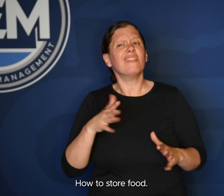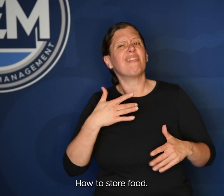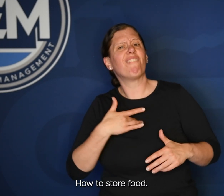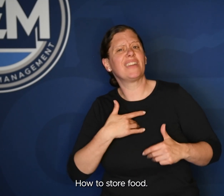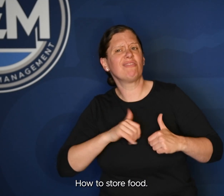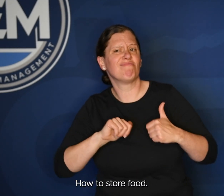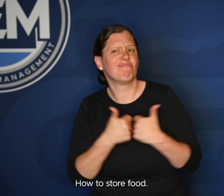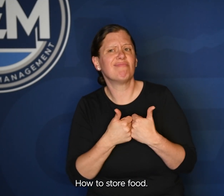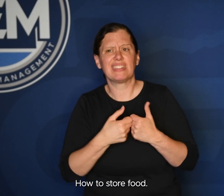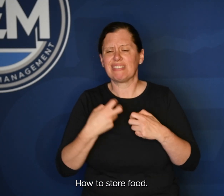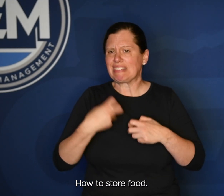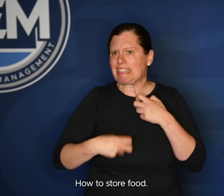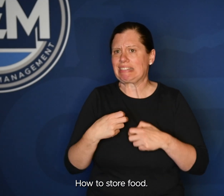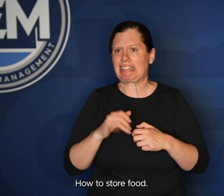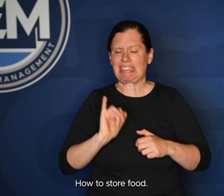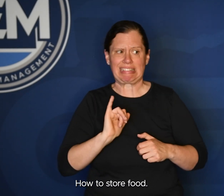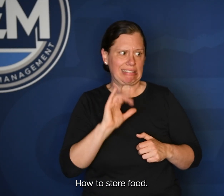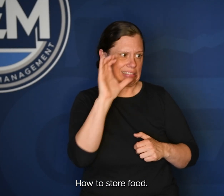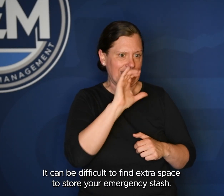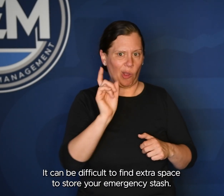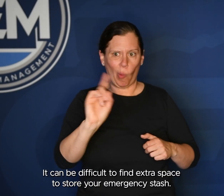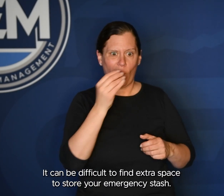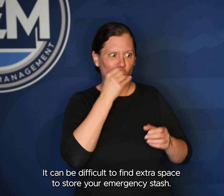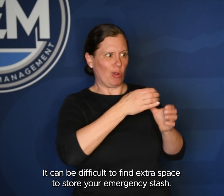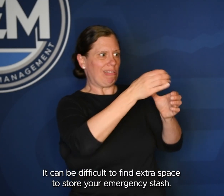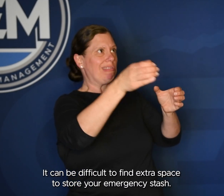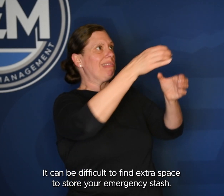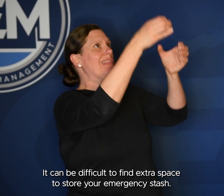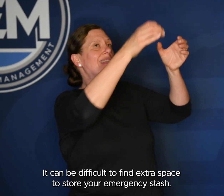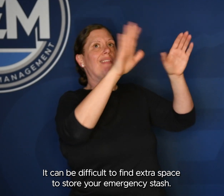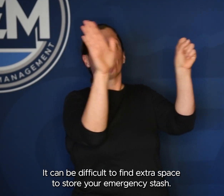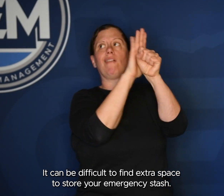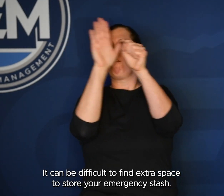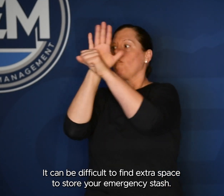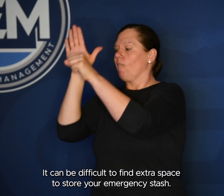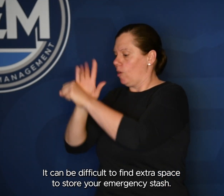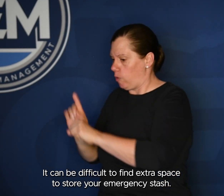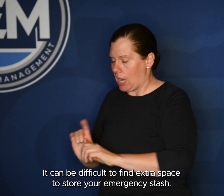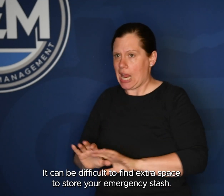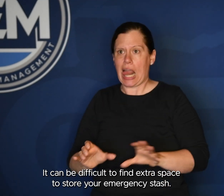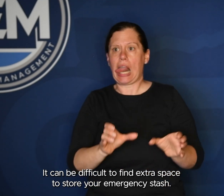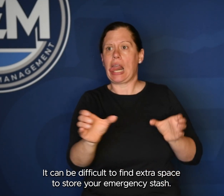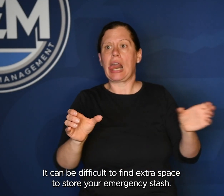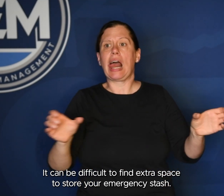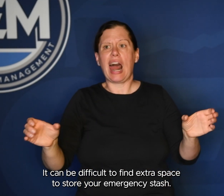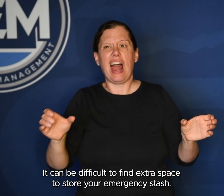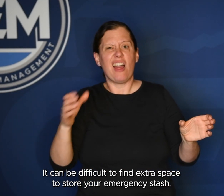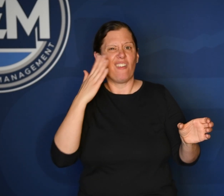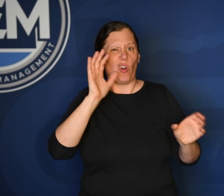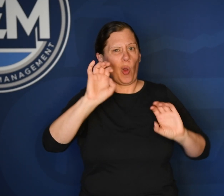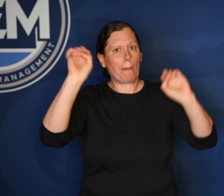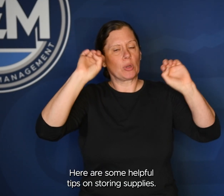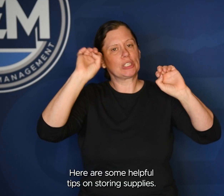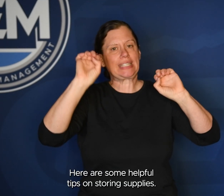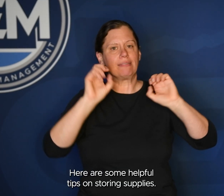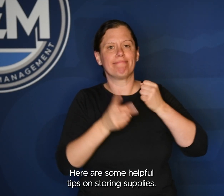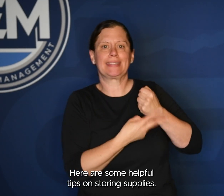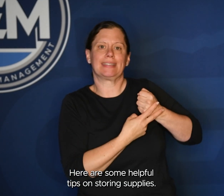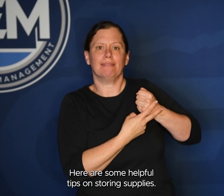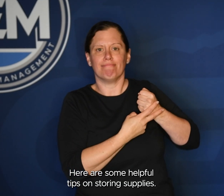How to store food. It can be difficult to find extra space to store your emergency stash. Here are some helpful